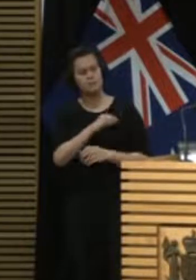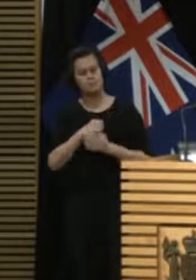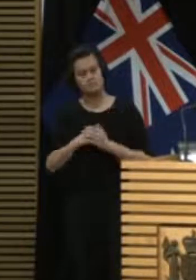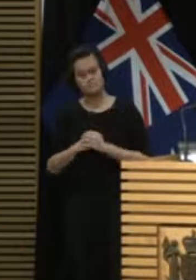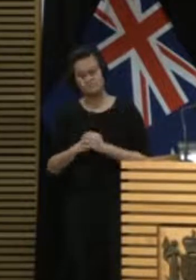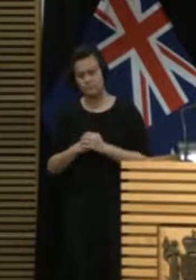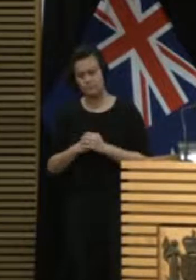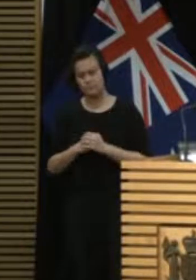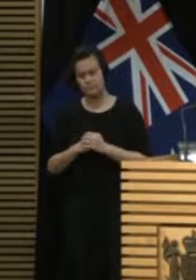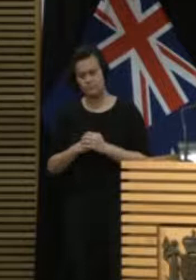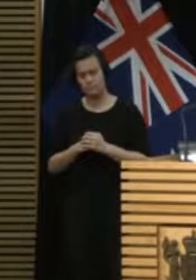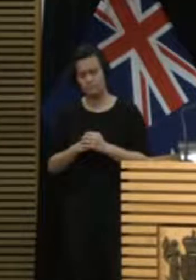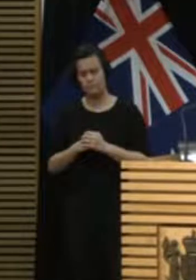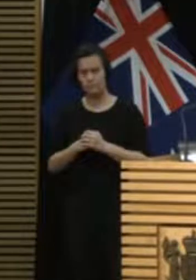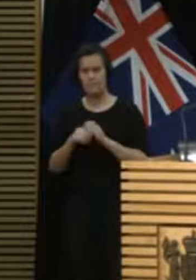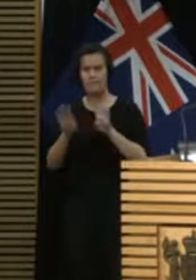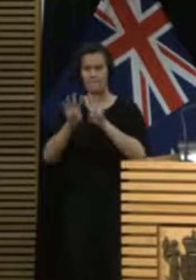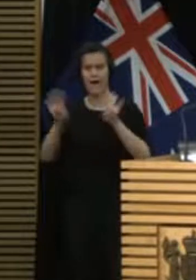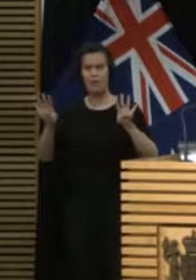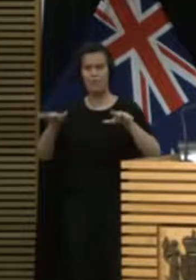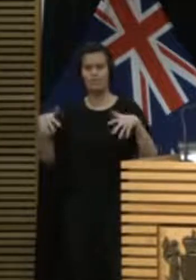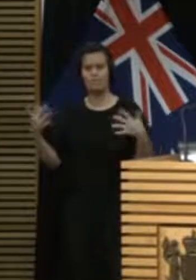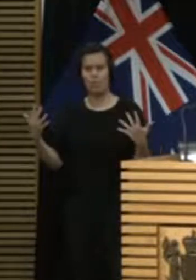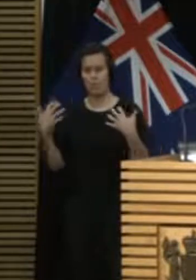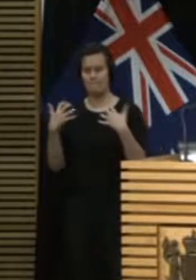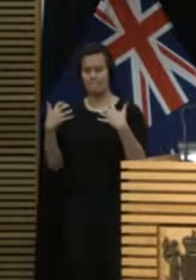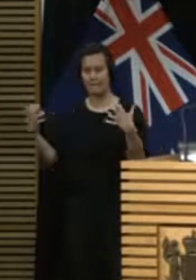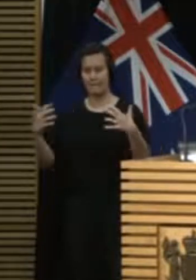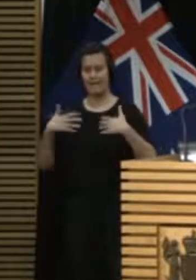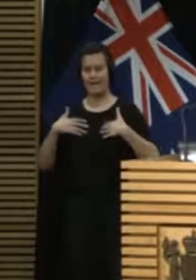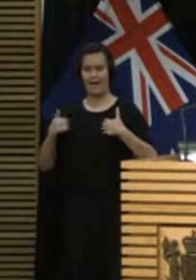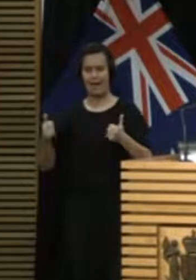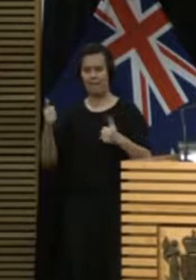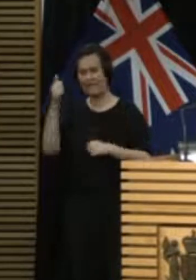the panel of public health experts and modelling that you convened,